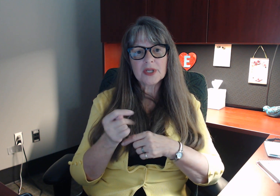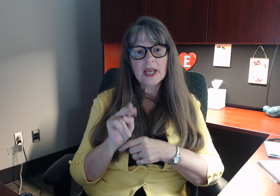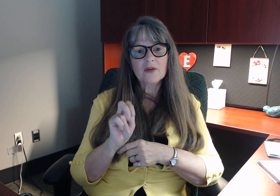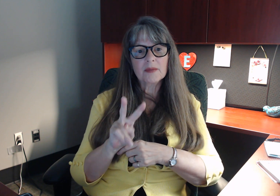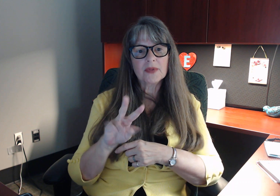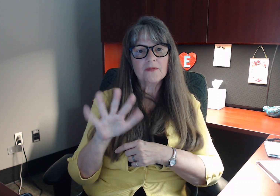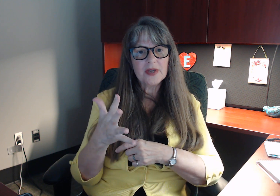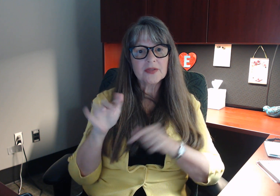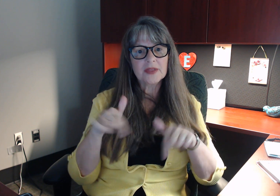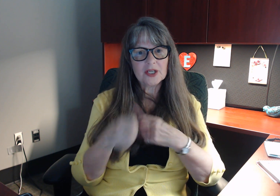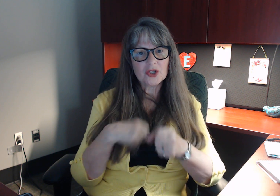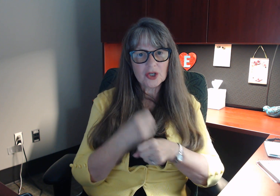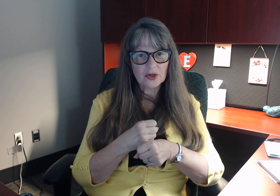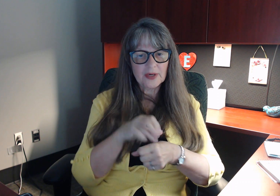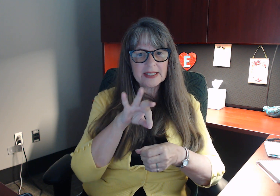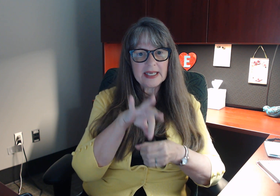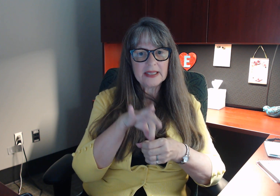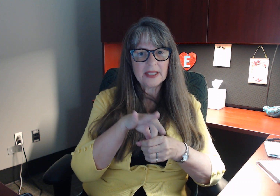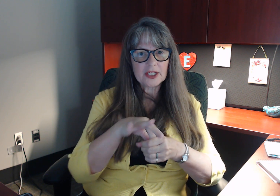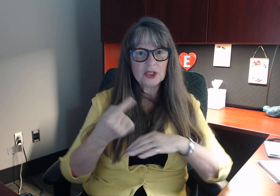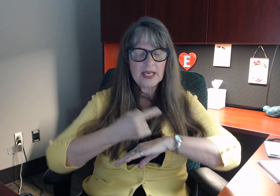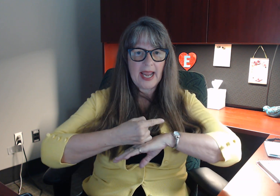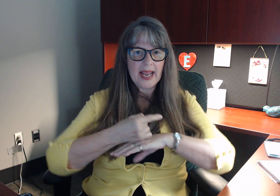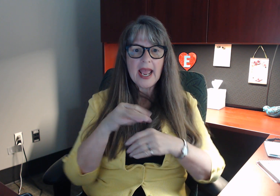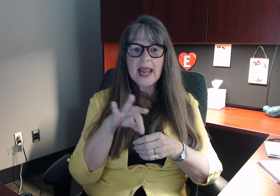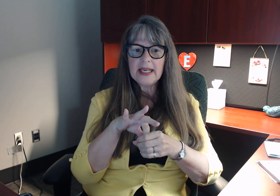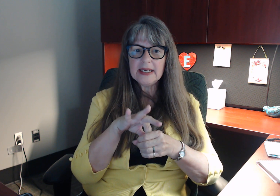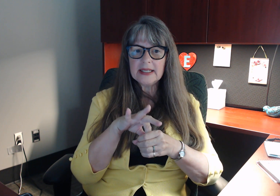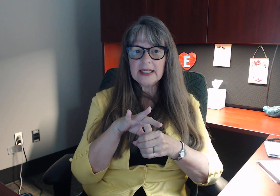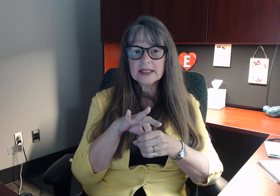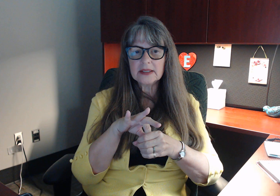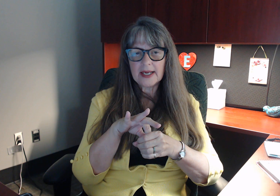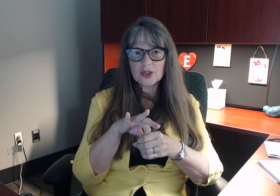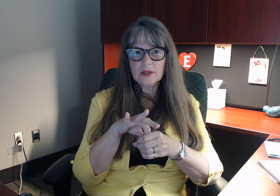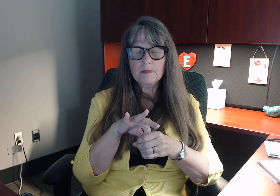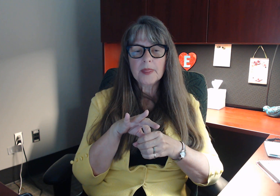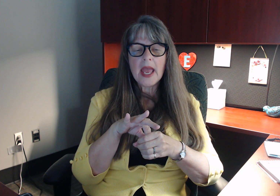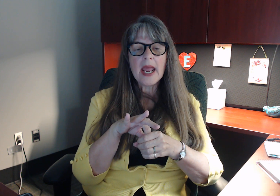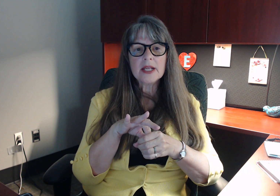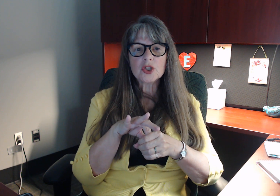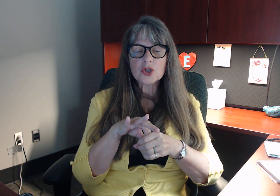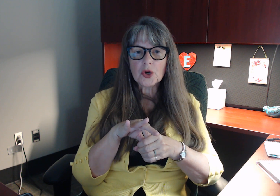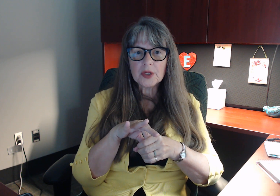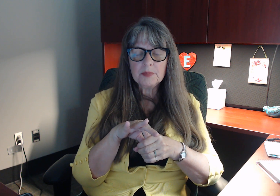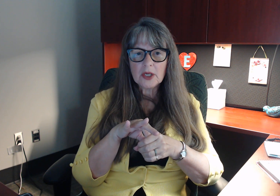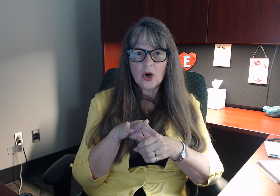Tuesday, November the 5th this year is Election Day. And it is election, and it started